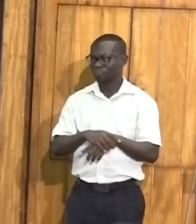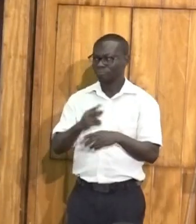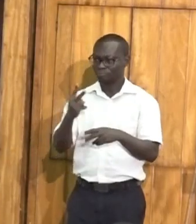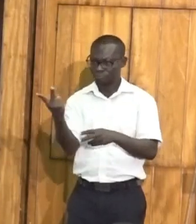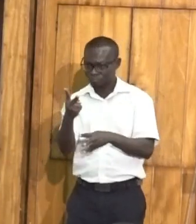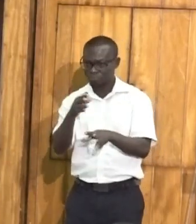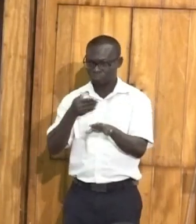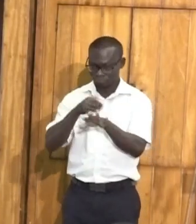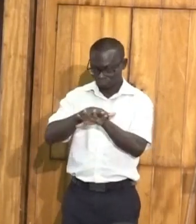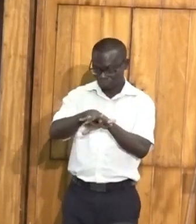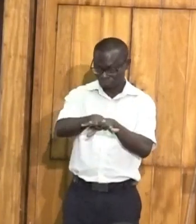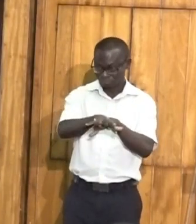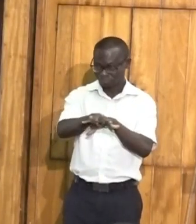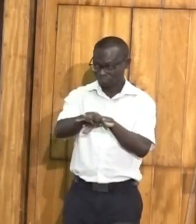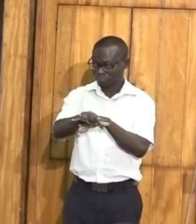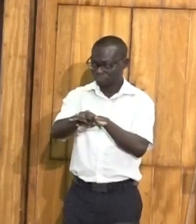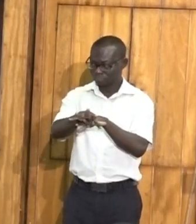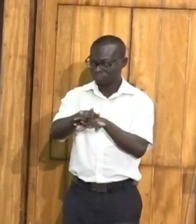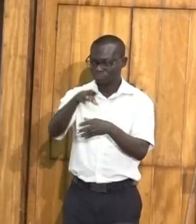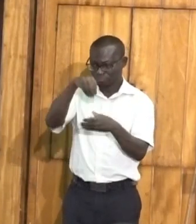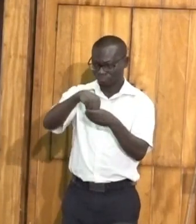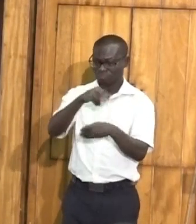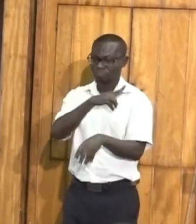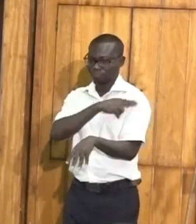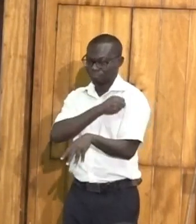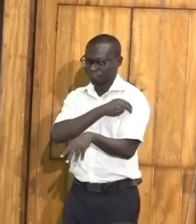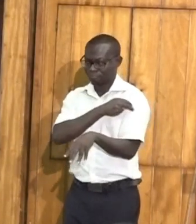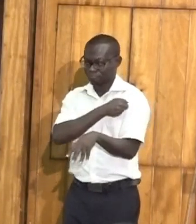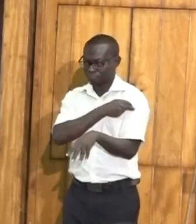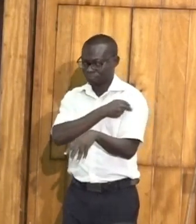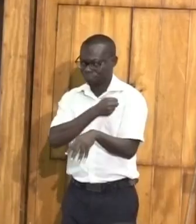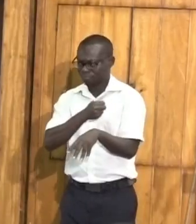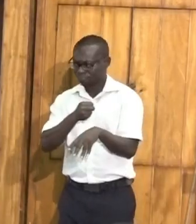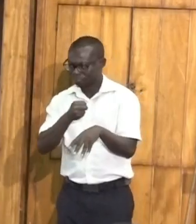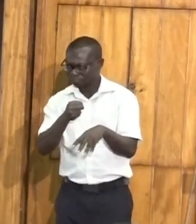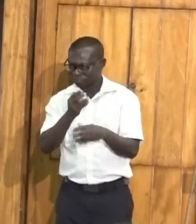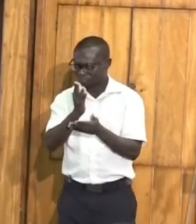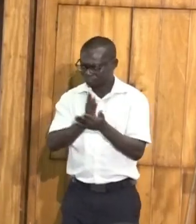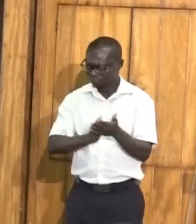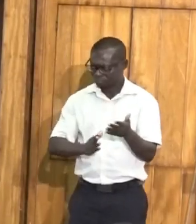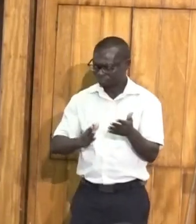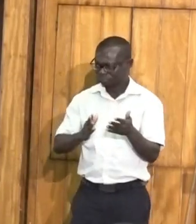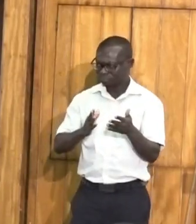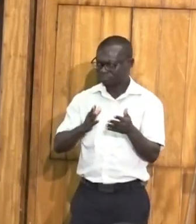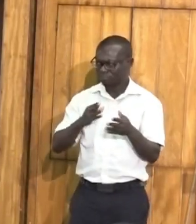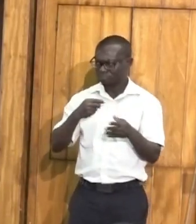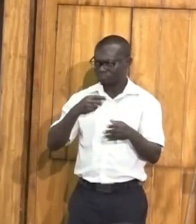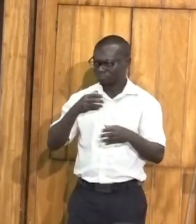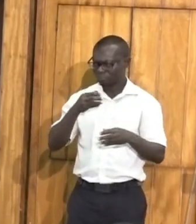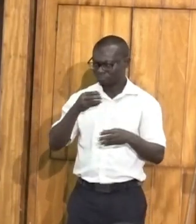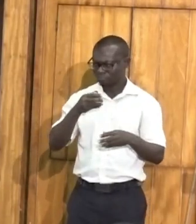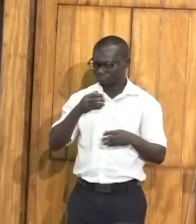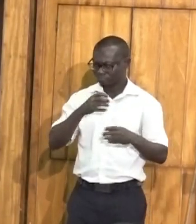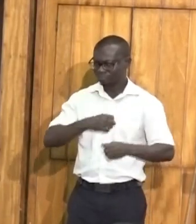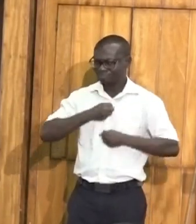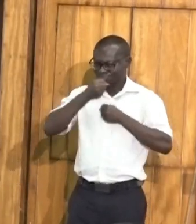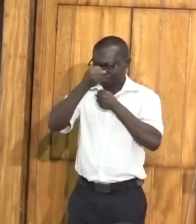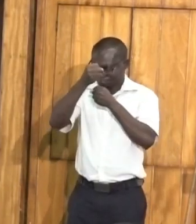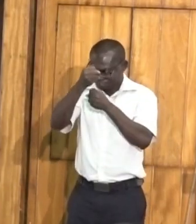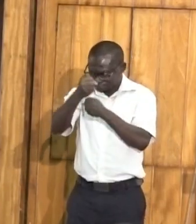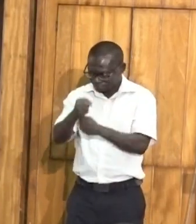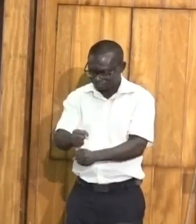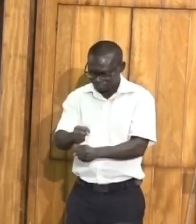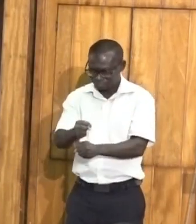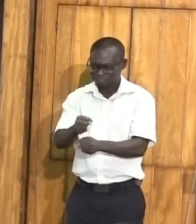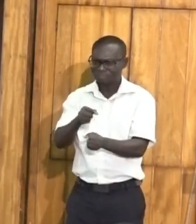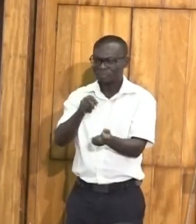service delivery. In the facilities that we're implementing in, some of them have got a dedicated approach where they have dedicated